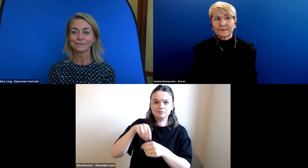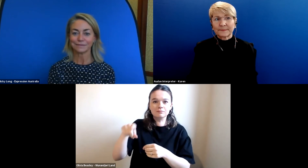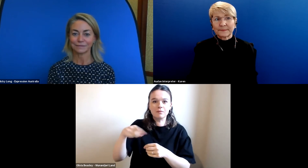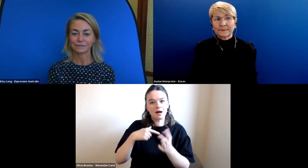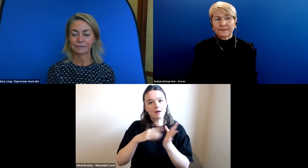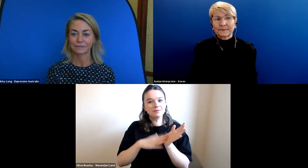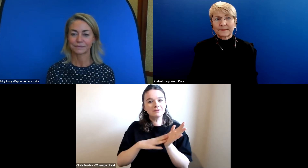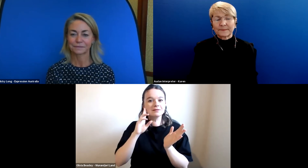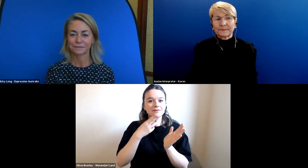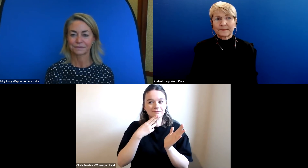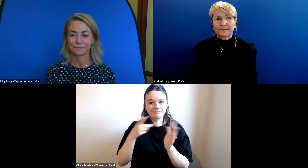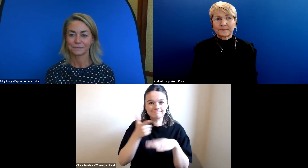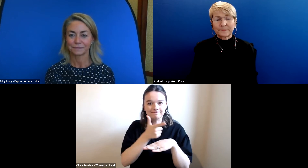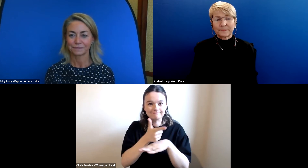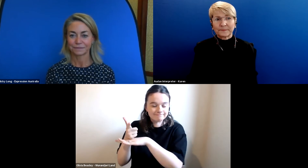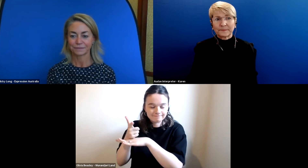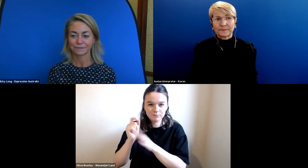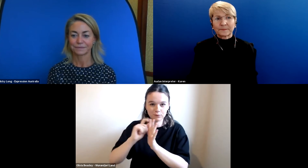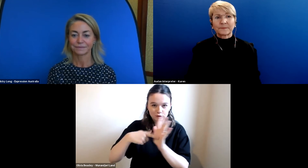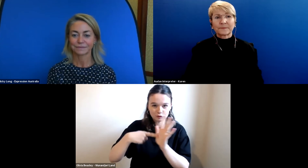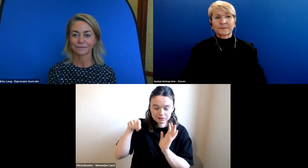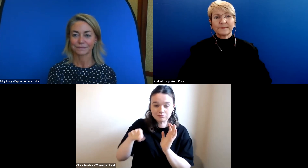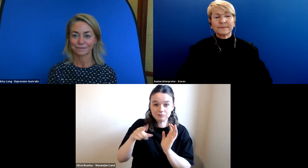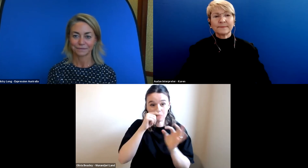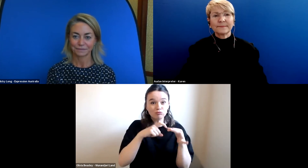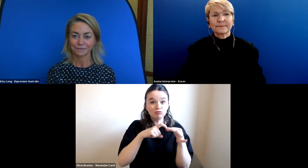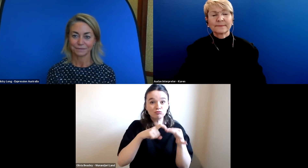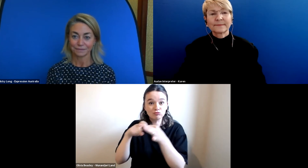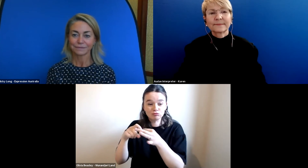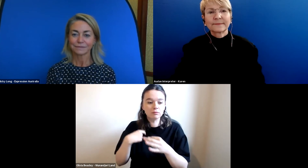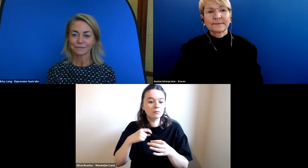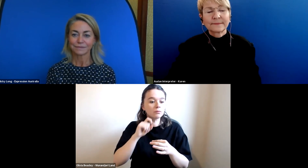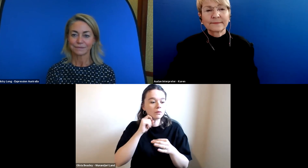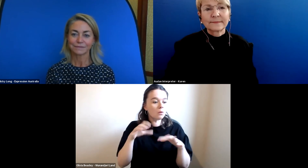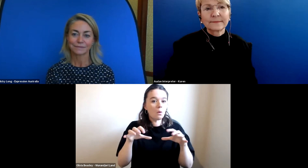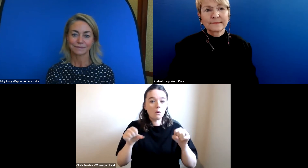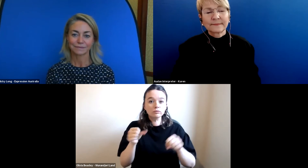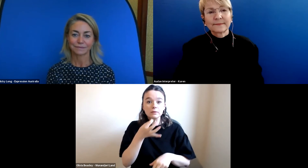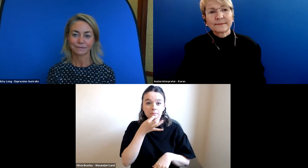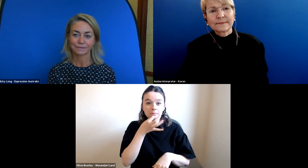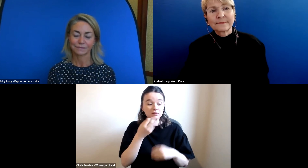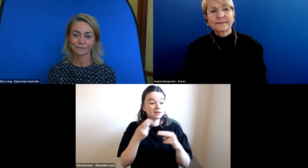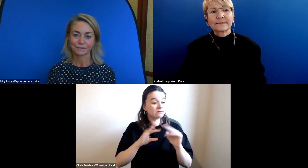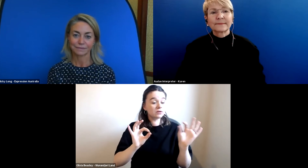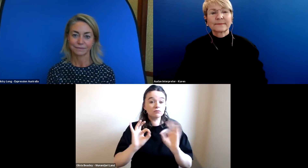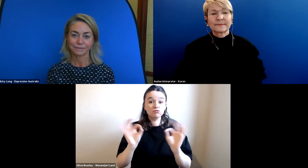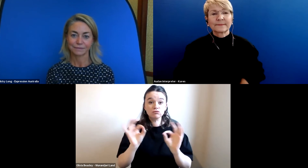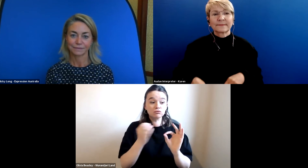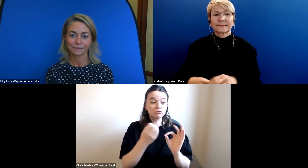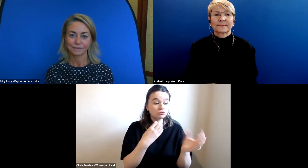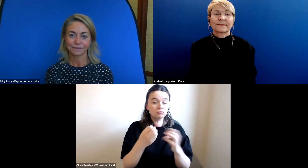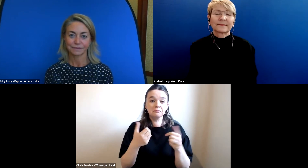Natasha regarding their experience and involvement with the I Am Deaf project and the filming. So you can ask questions to any of the people who